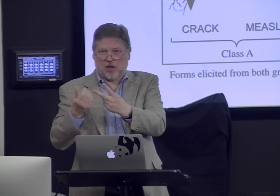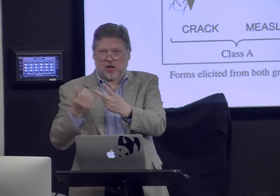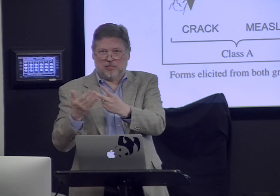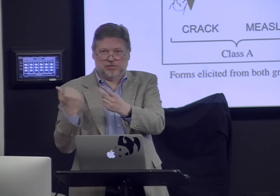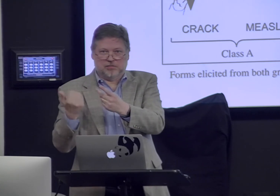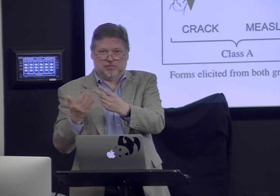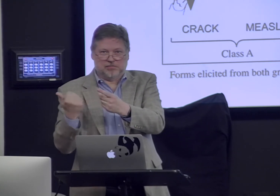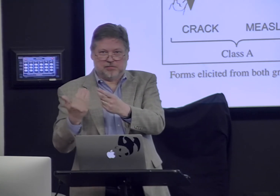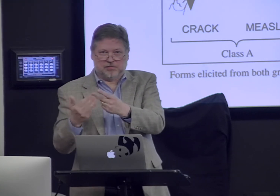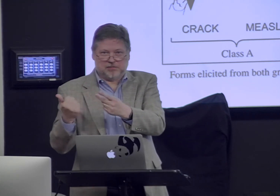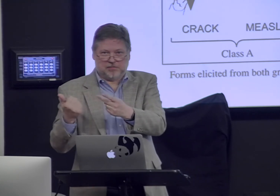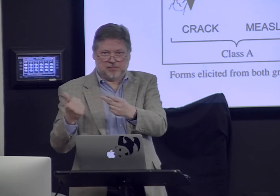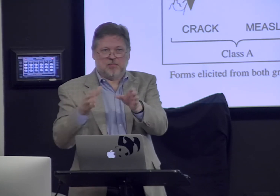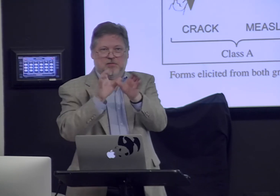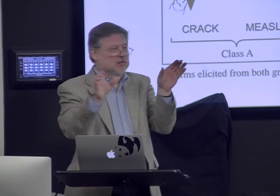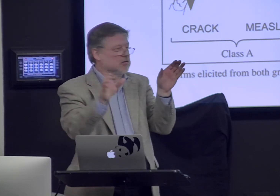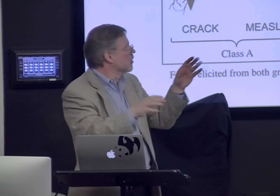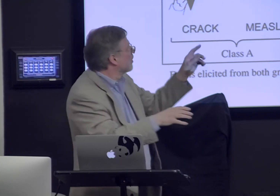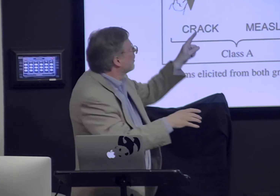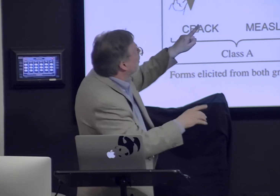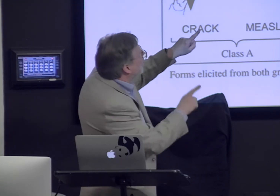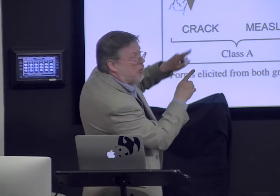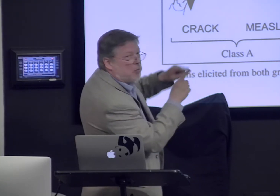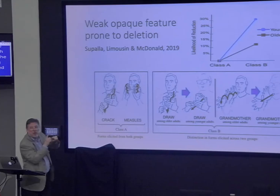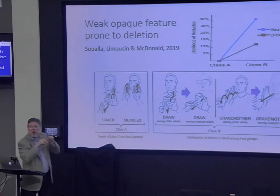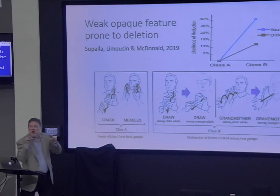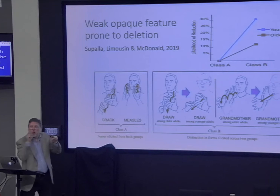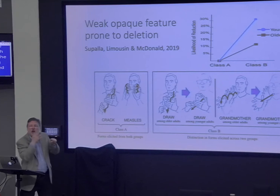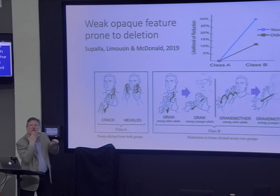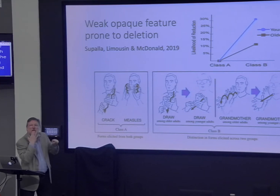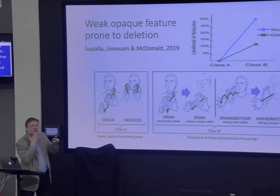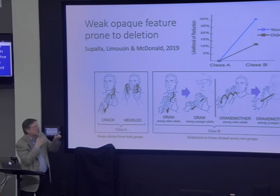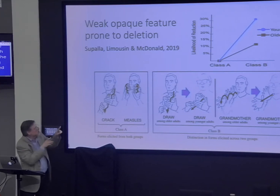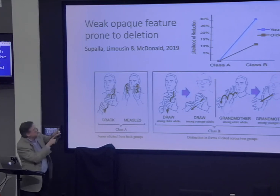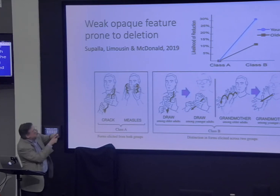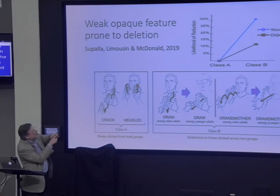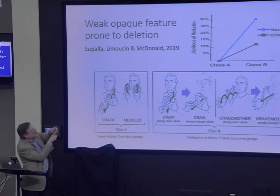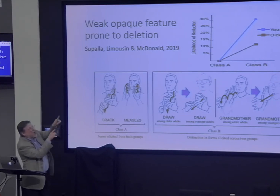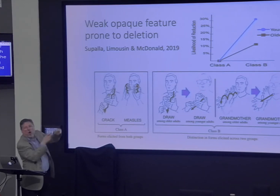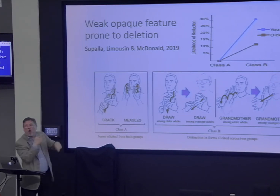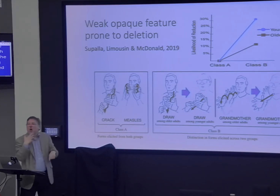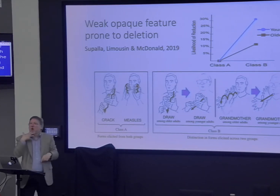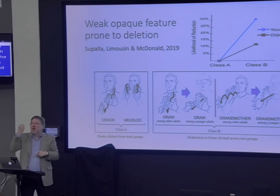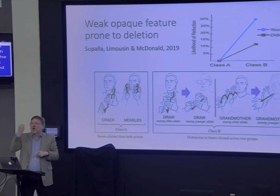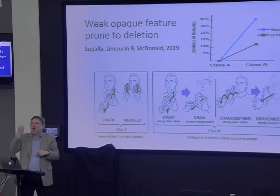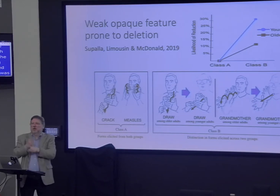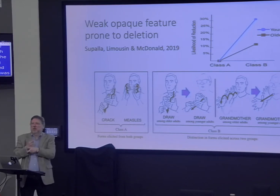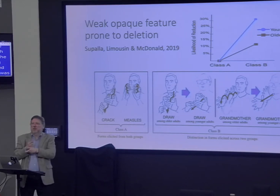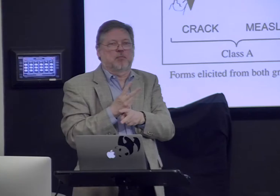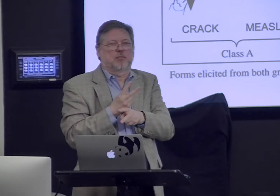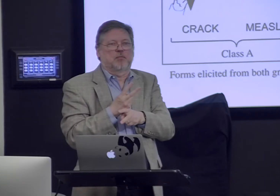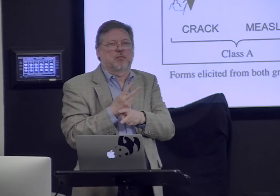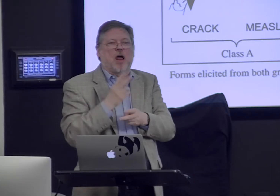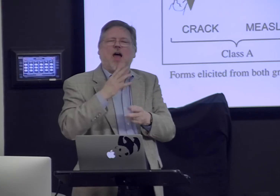What we saw sometimes was that a weak, opaque feature was the one that was prone to